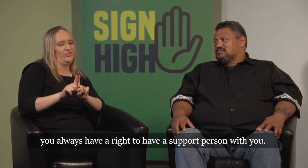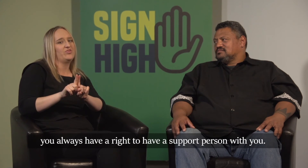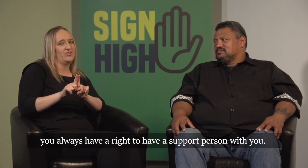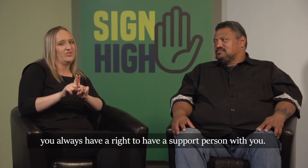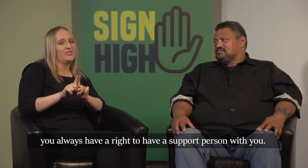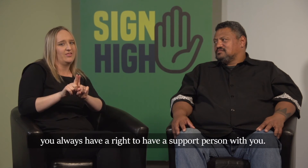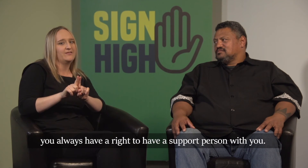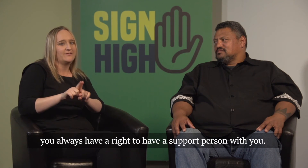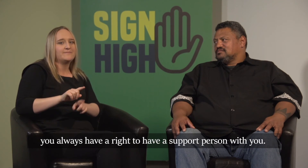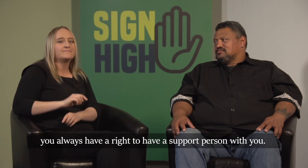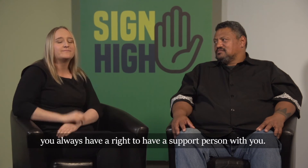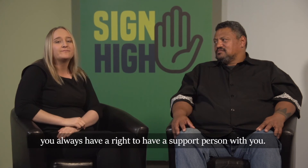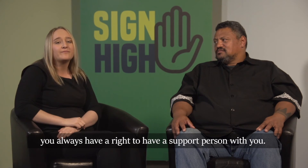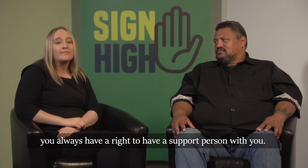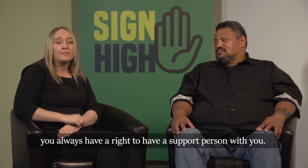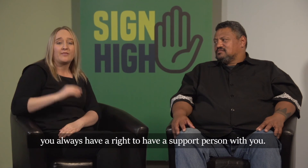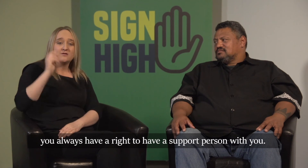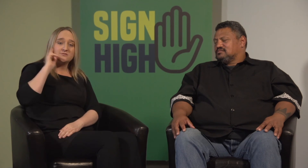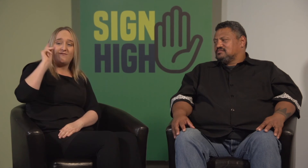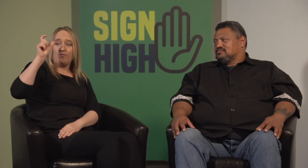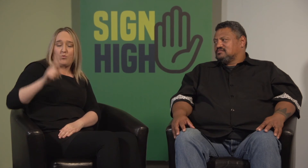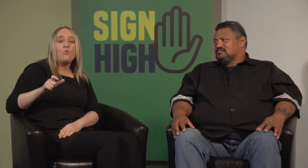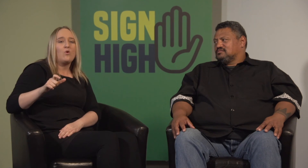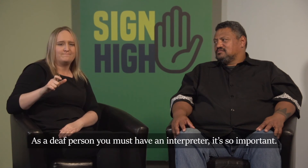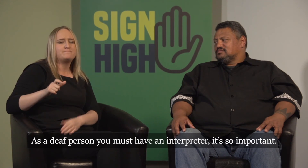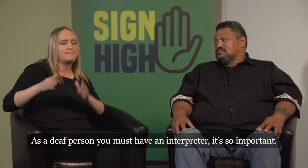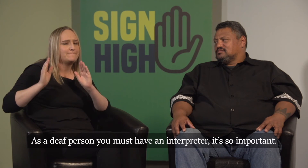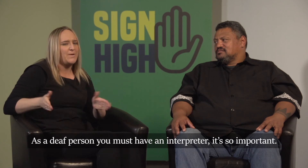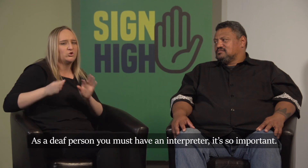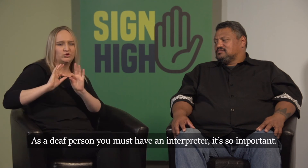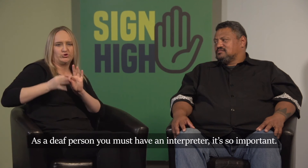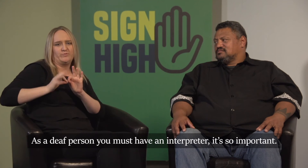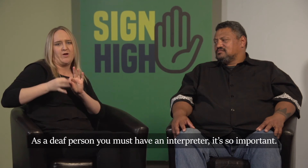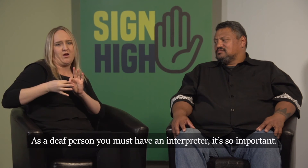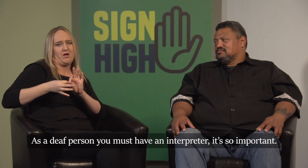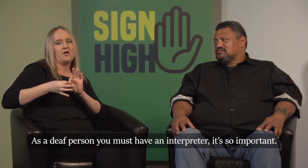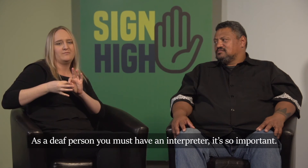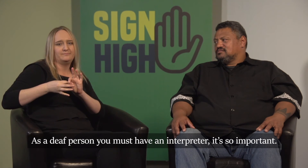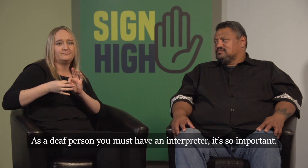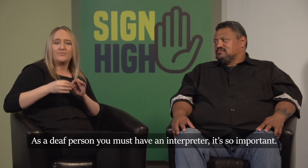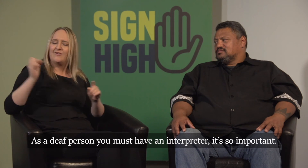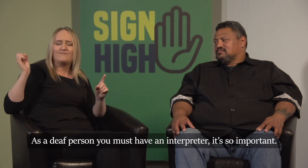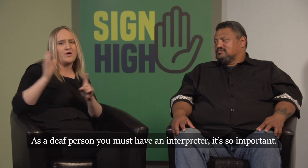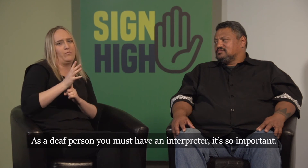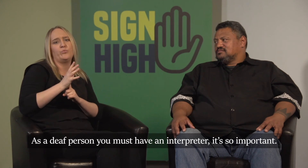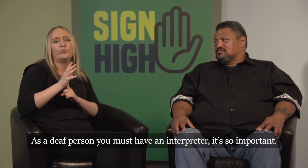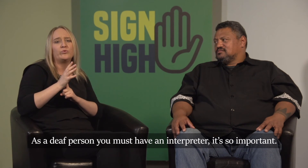you always have the right to have a support person with you. As a deaf person, you must have an interpreter. It's